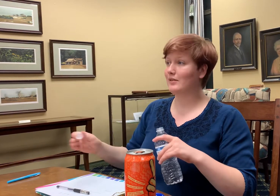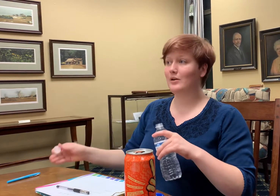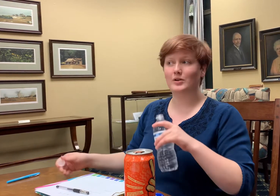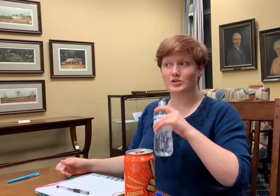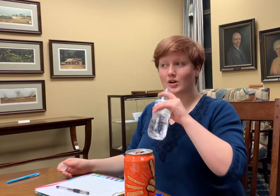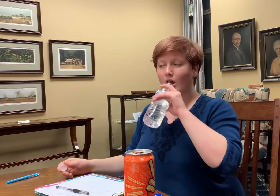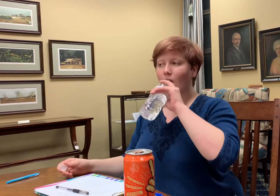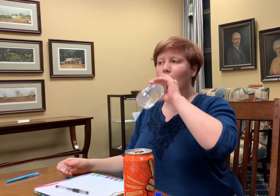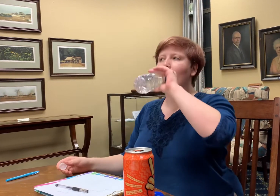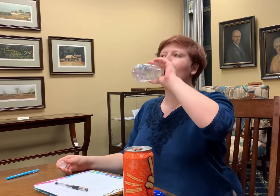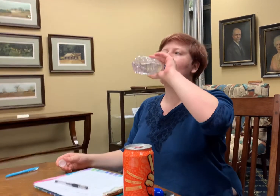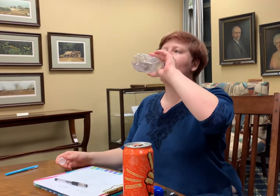language.